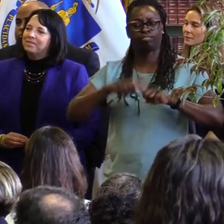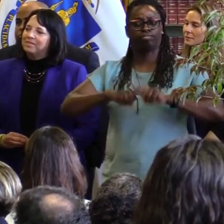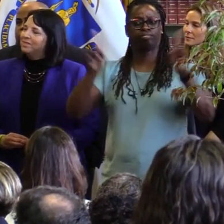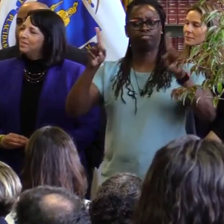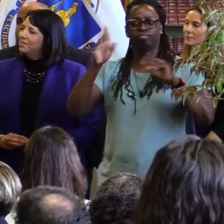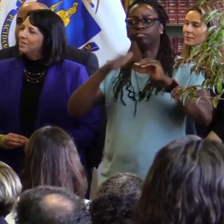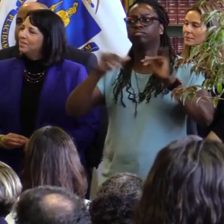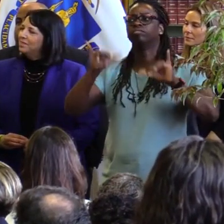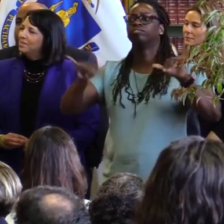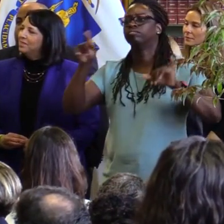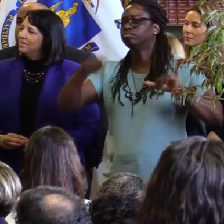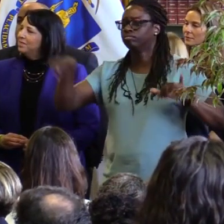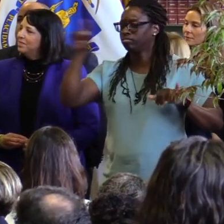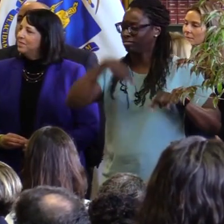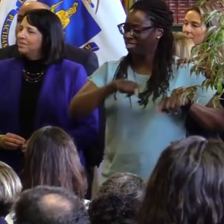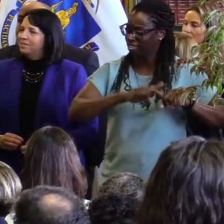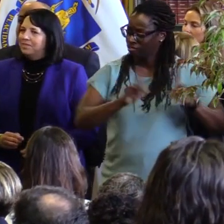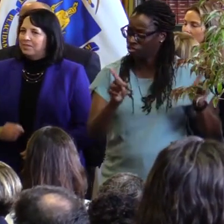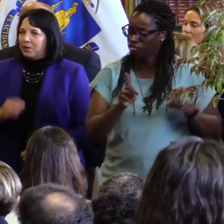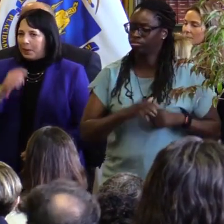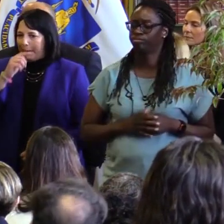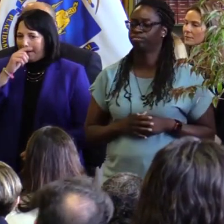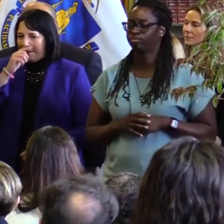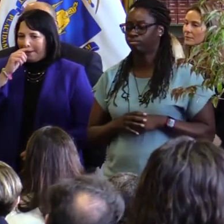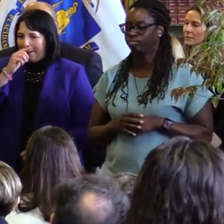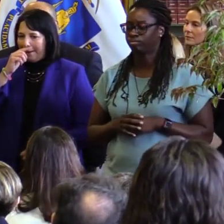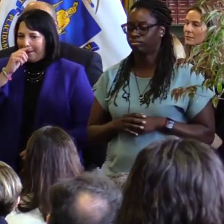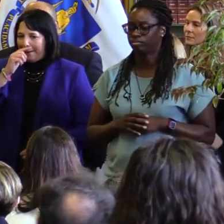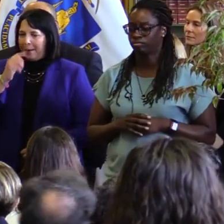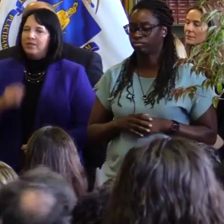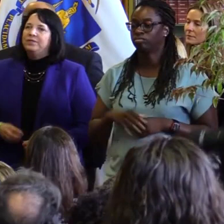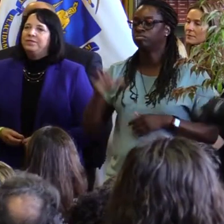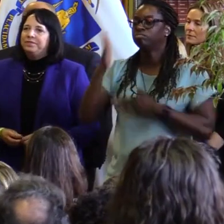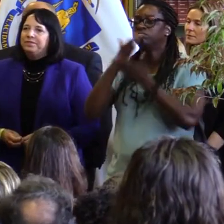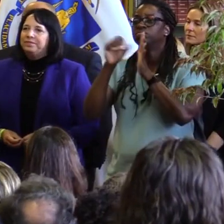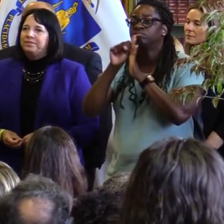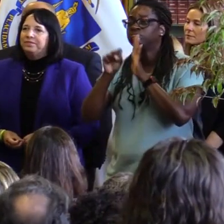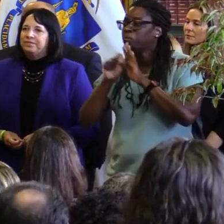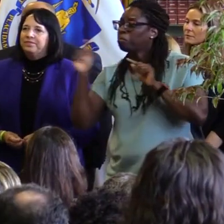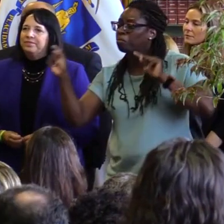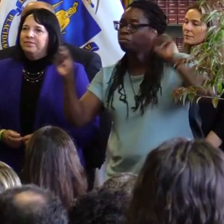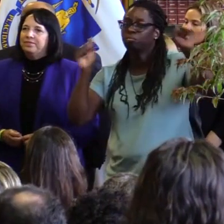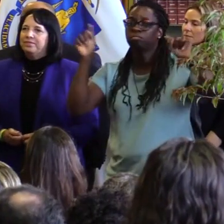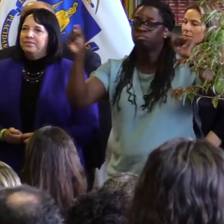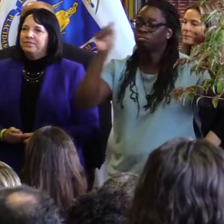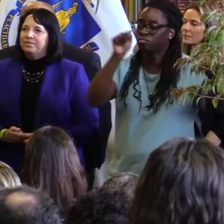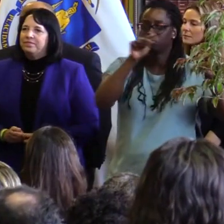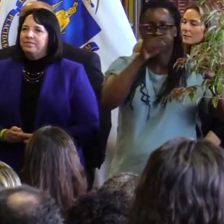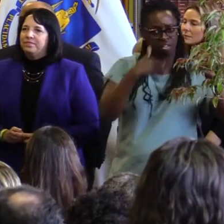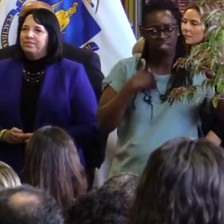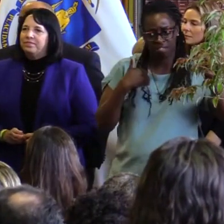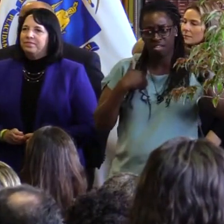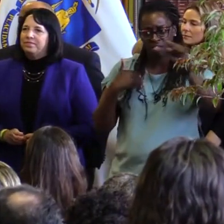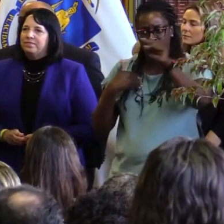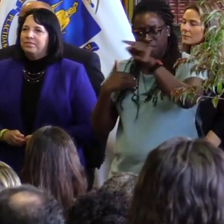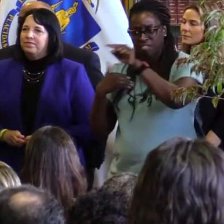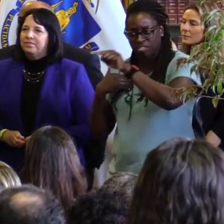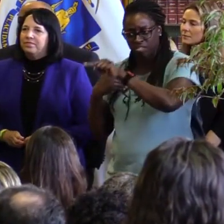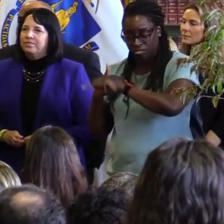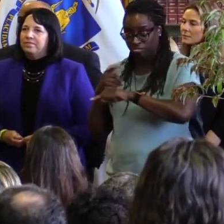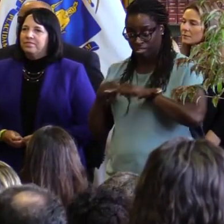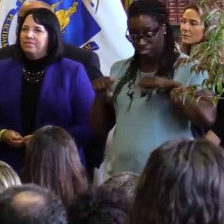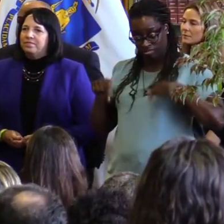started climate banks. Ours, though, is the country's first climate bank that is dedicated